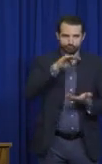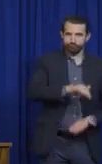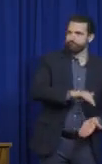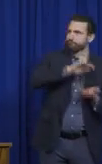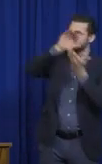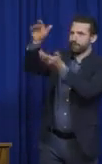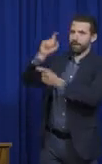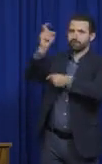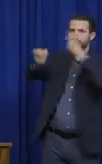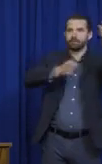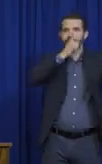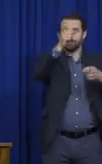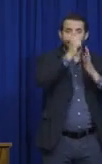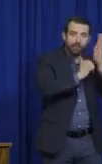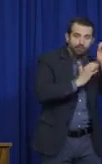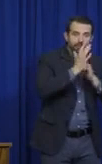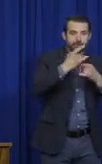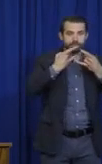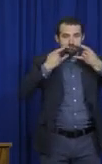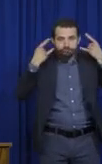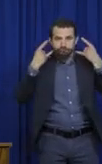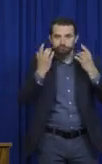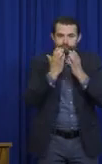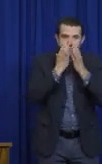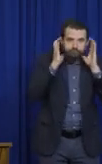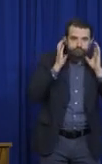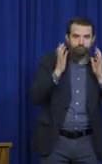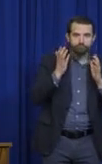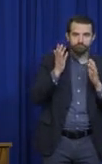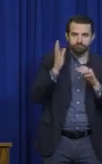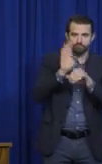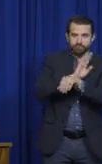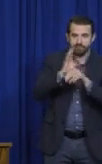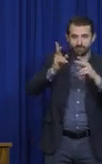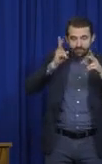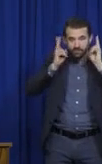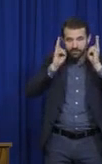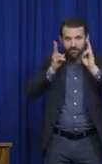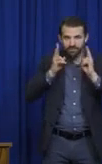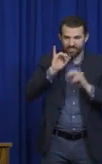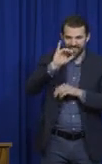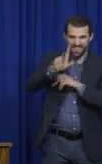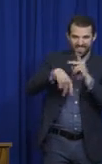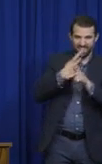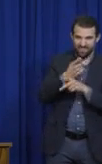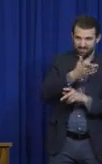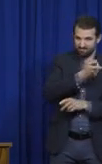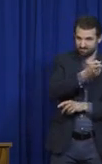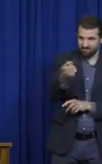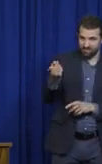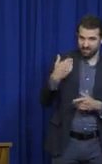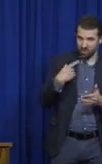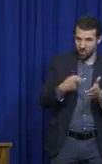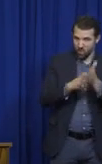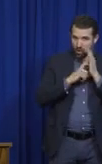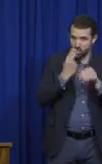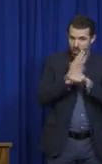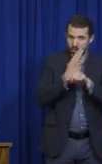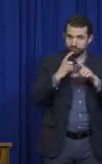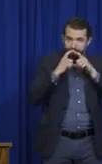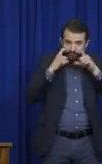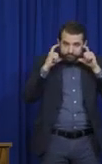of your other businesses allowed to open, hair salons, places like that, are required to wear masks,